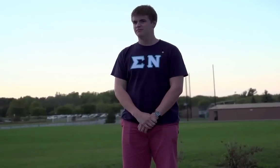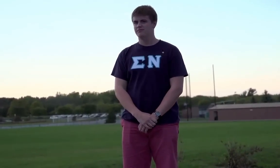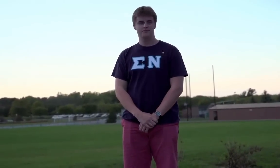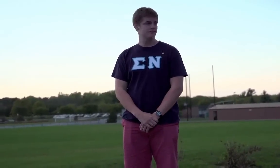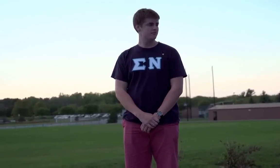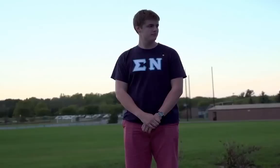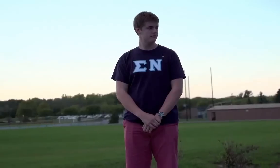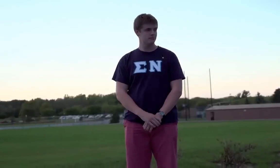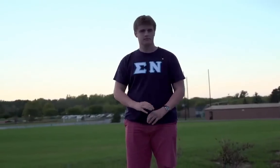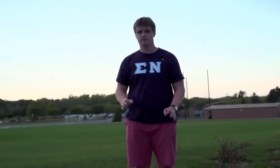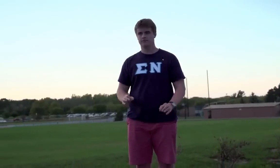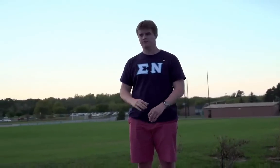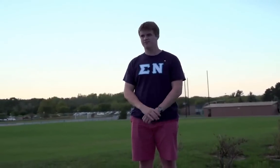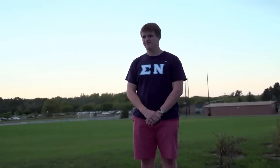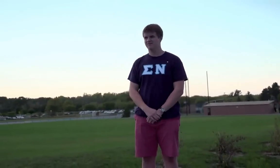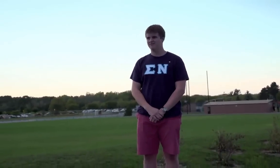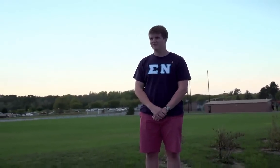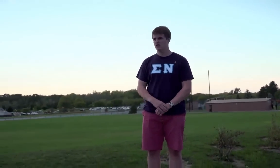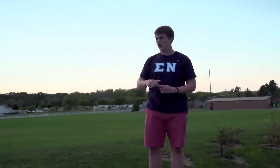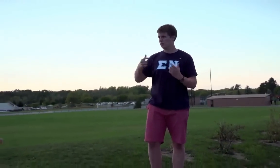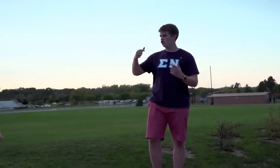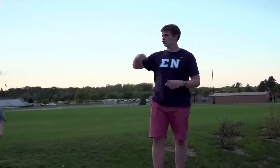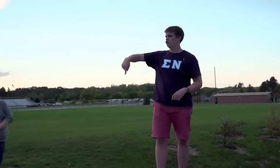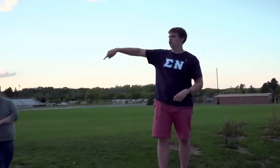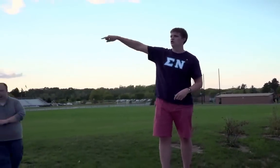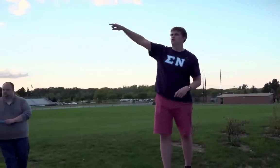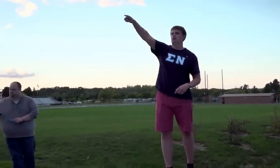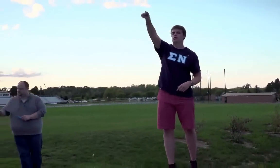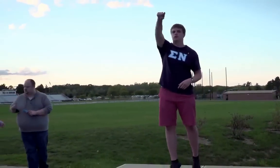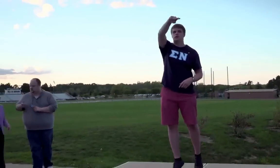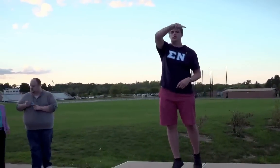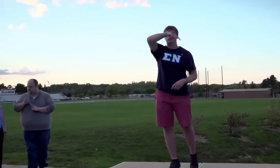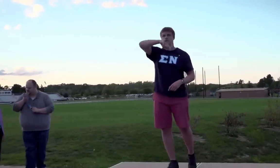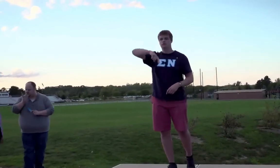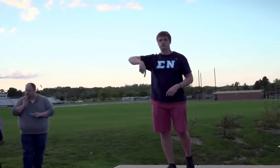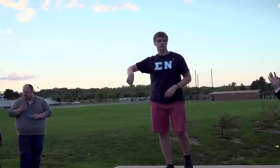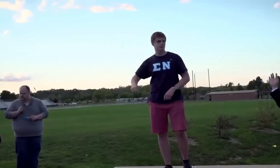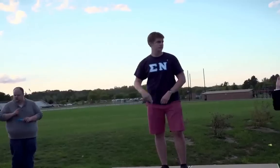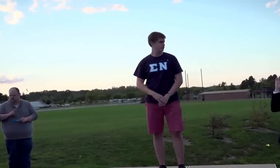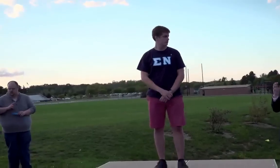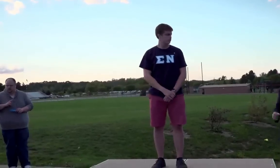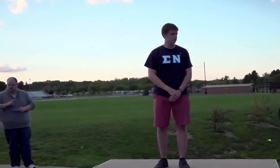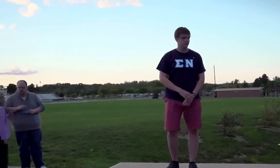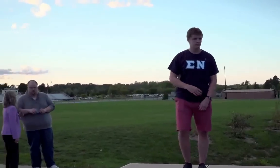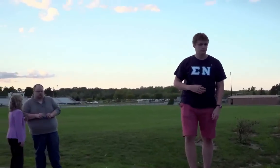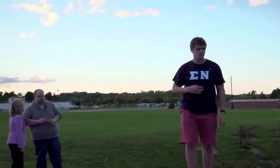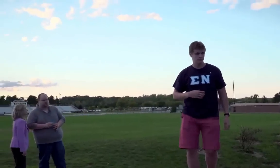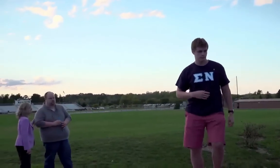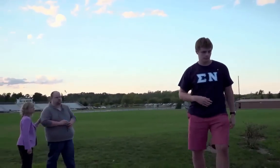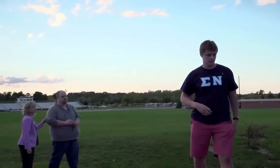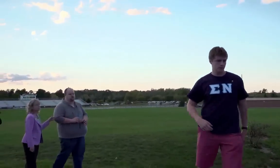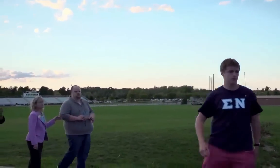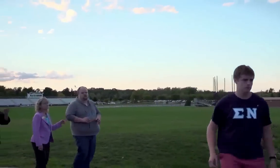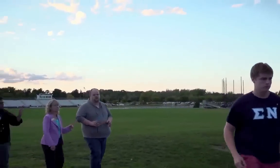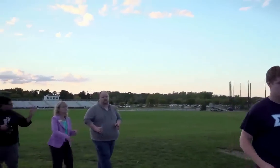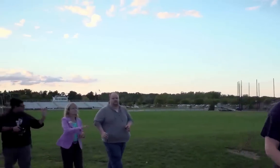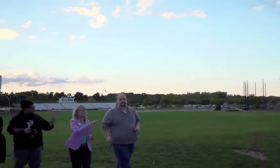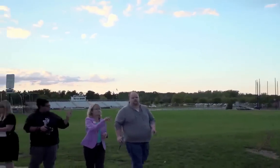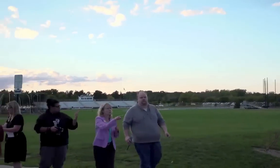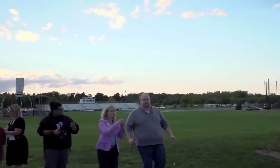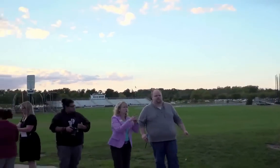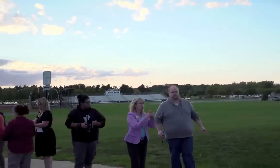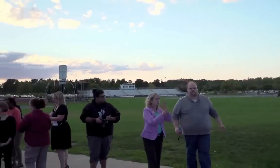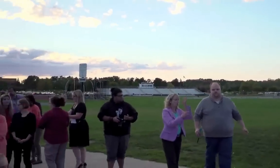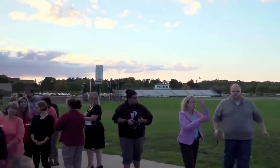of Ben. Okay? So go ahead and everybody line up around this circle here. Make a circle.